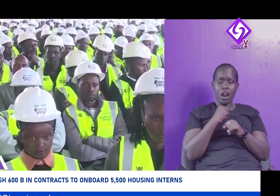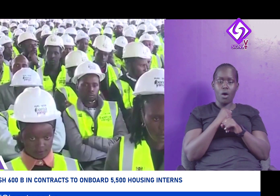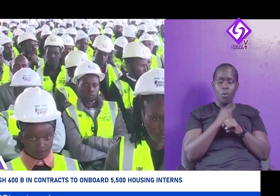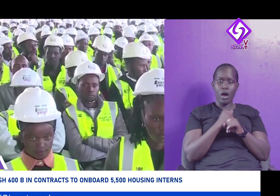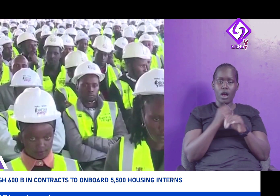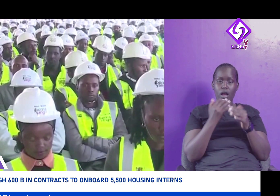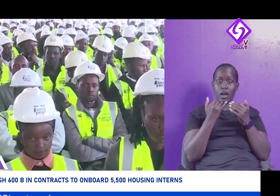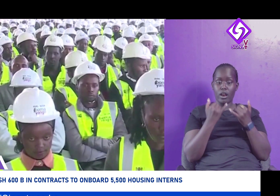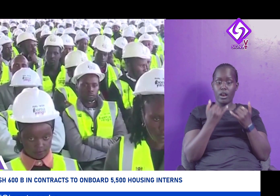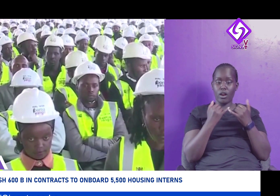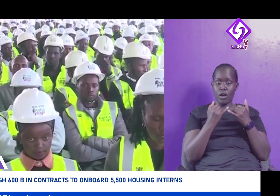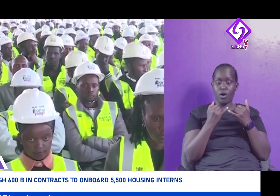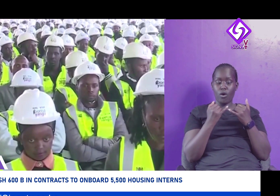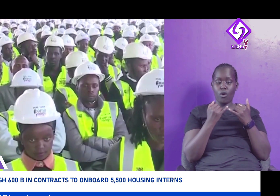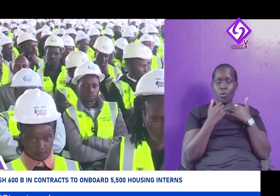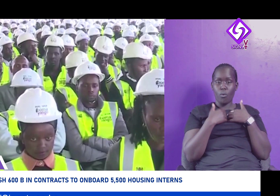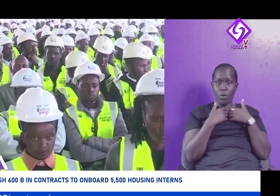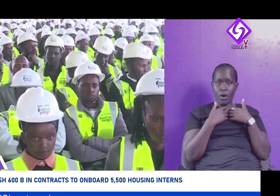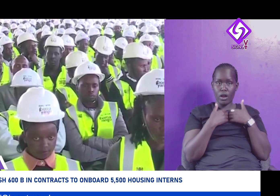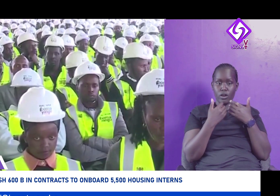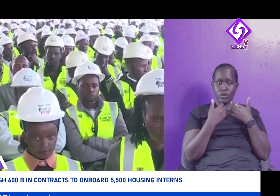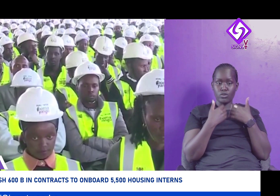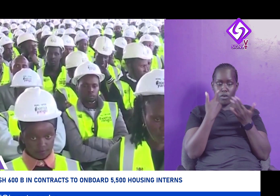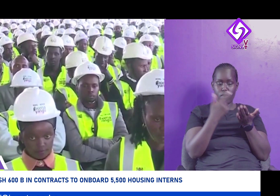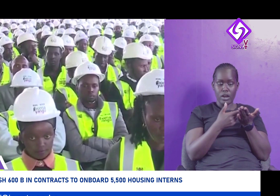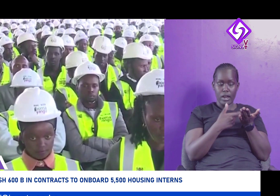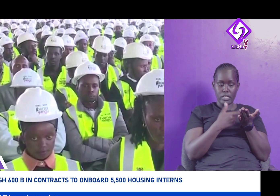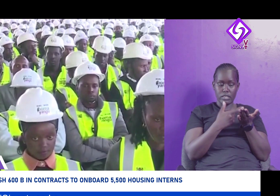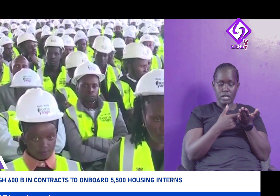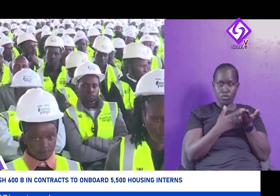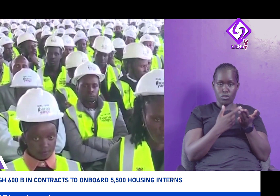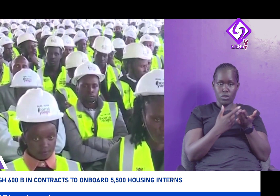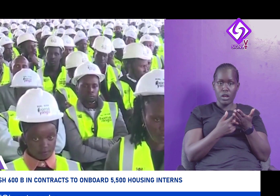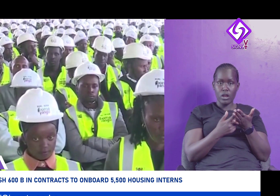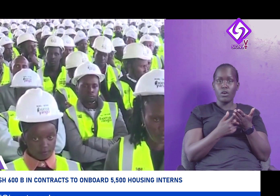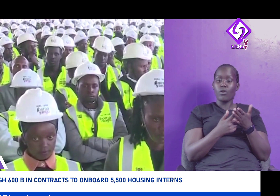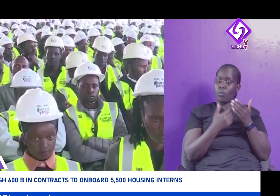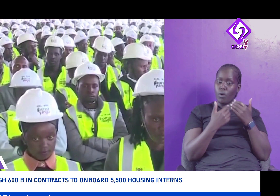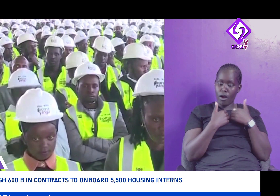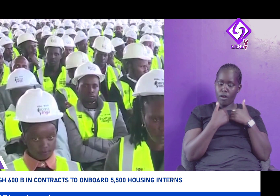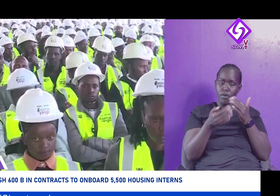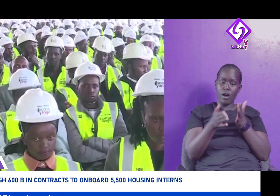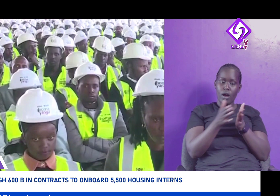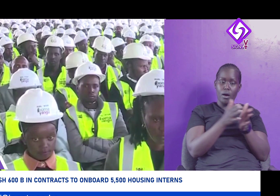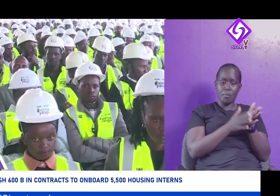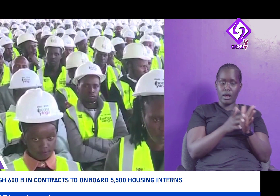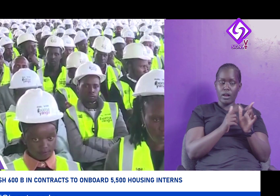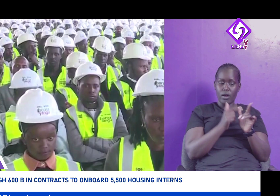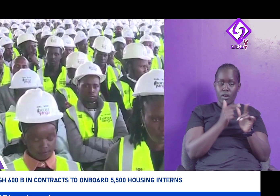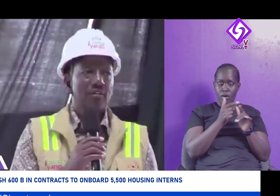we set out to have a conversation, and we set out to have a plan, and we put our ideas together,